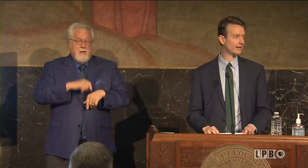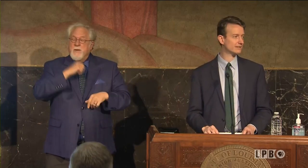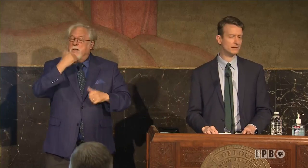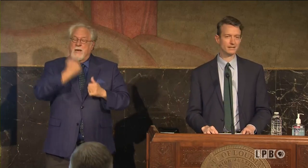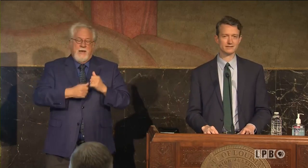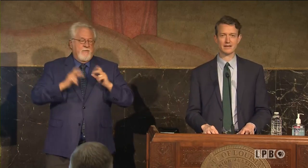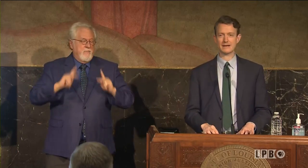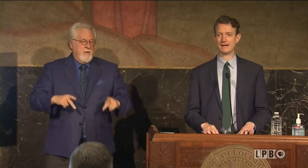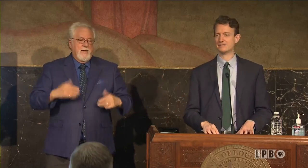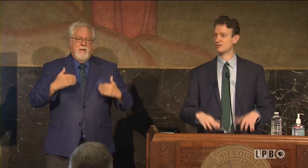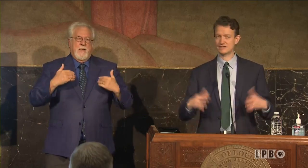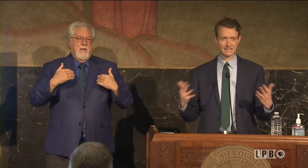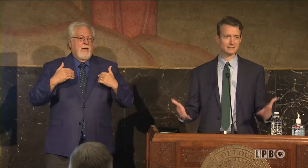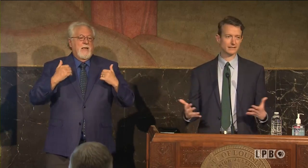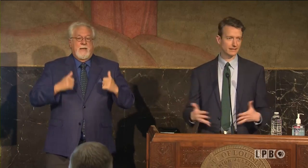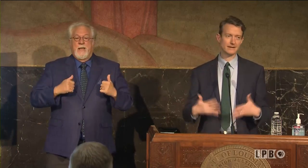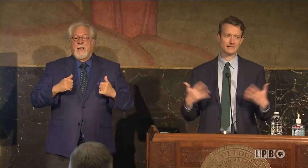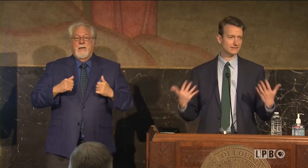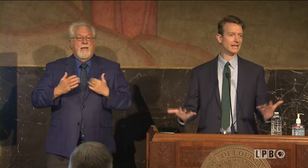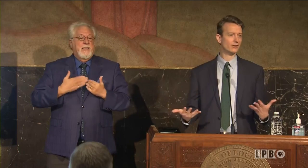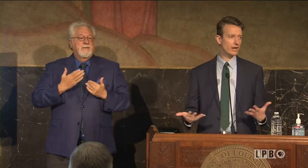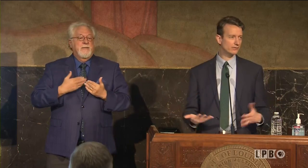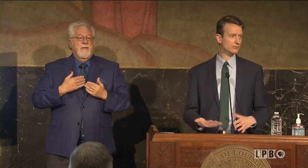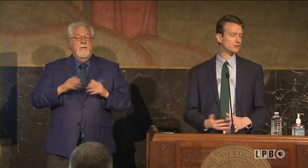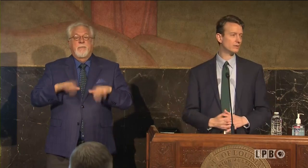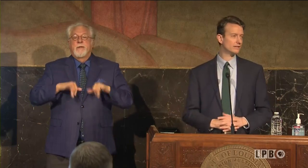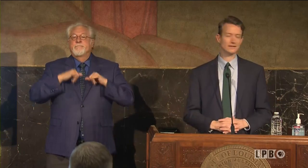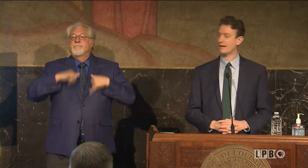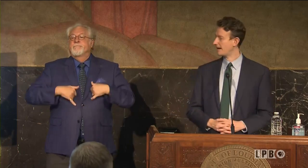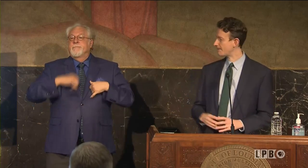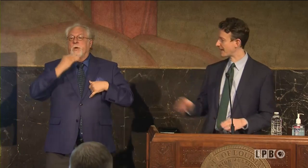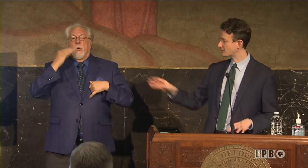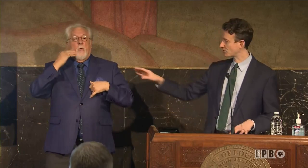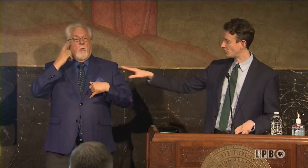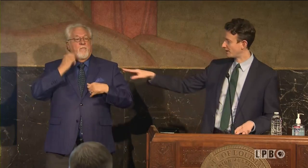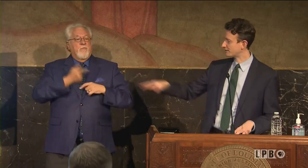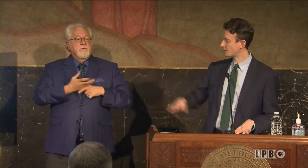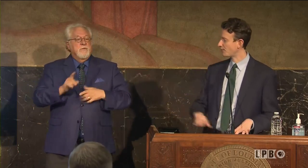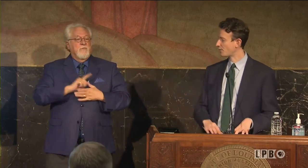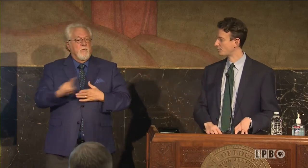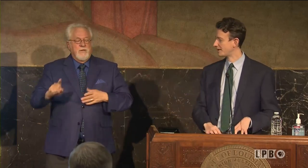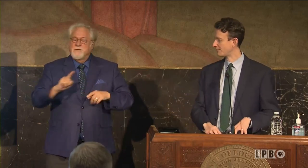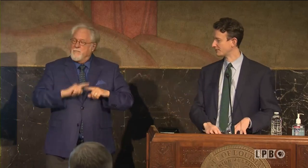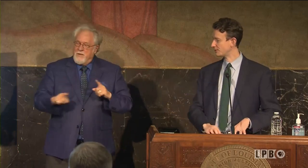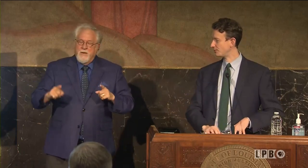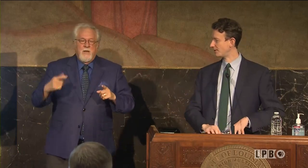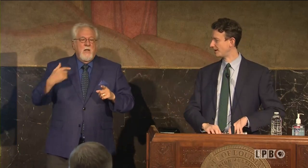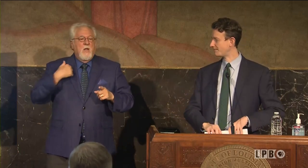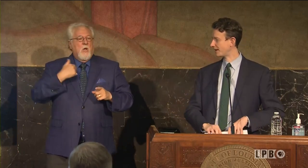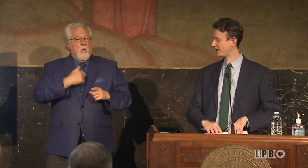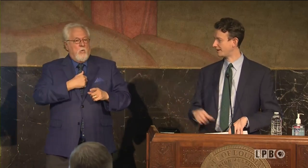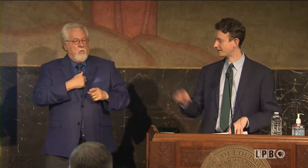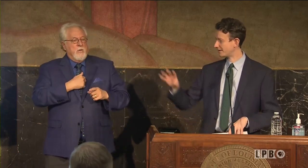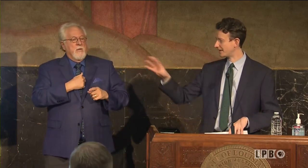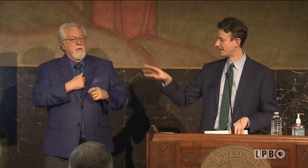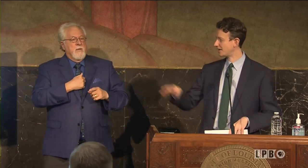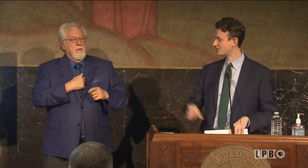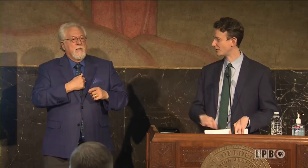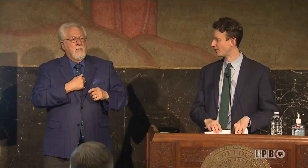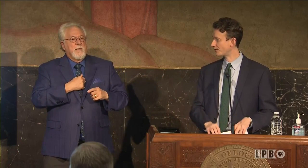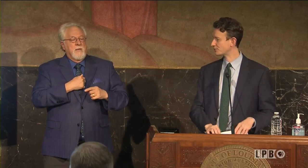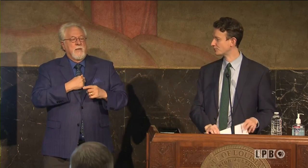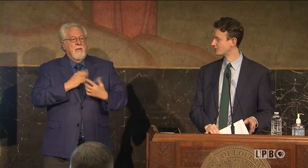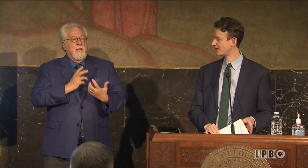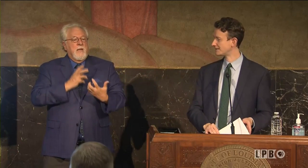everybody has the means to just easily stay in their house for 2 weeks. And so far we've been able to